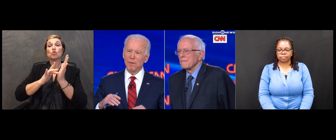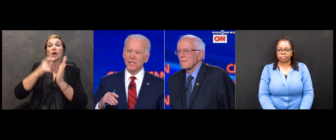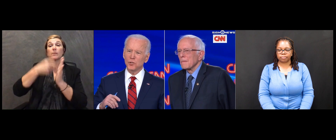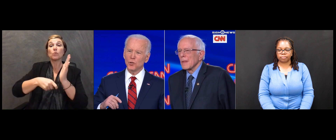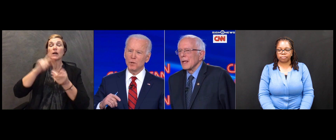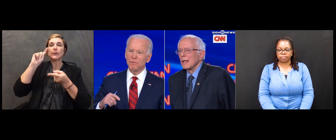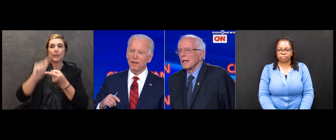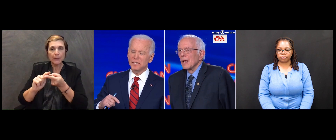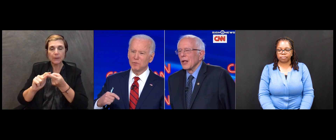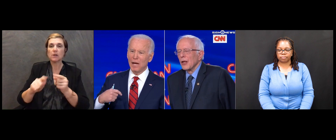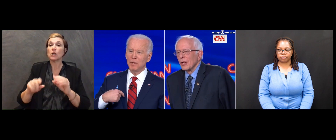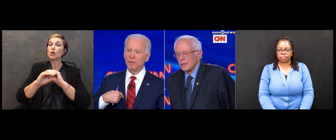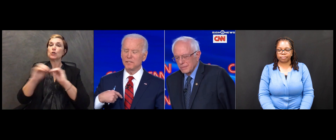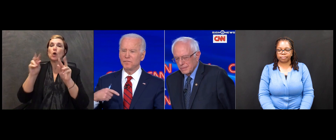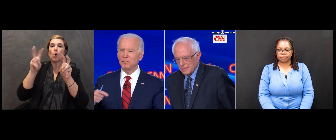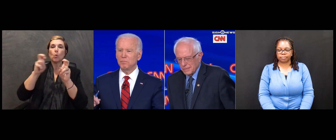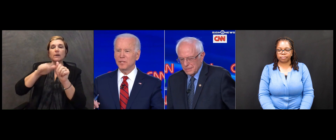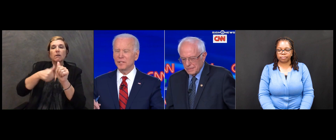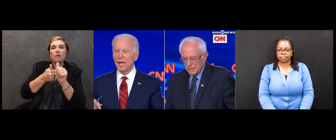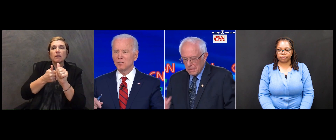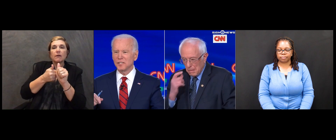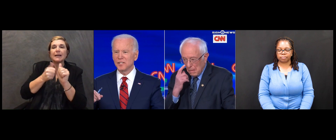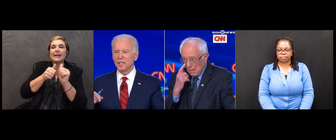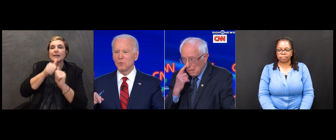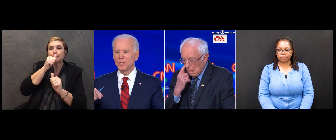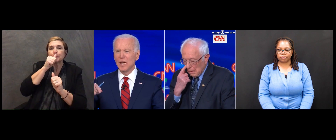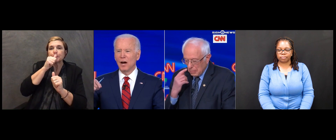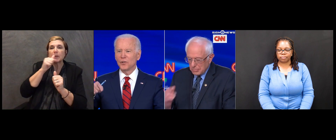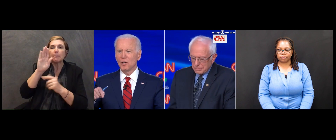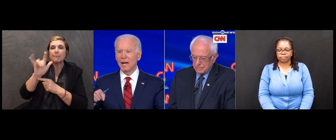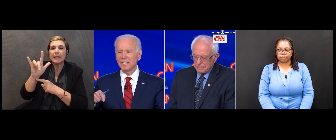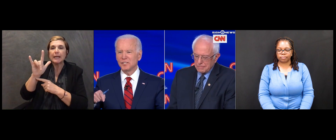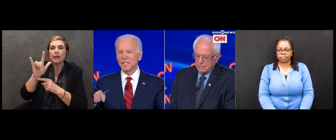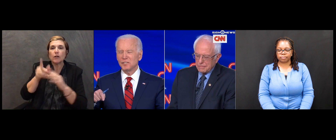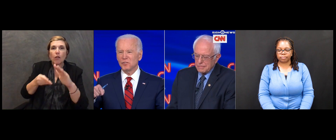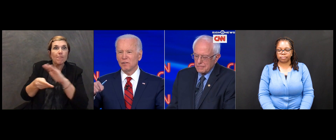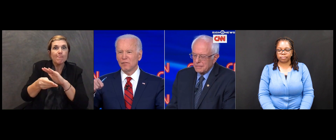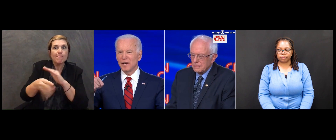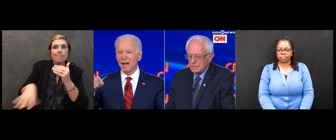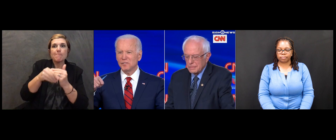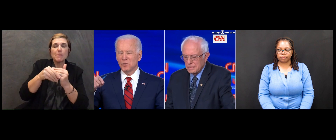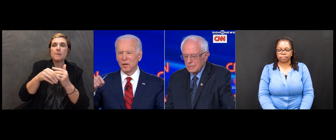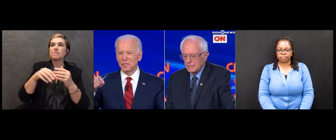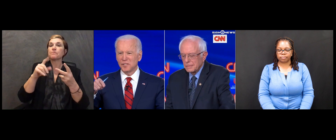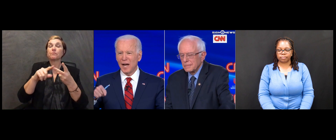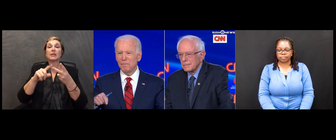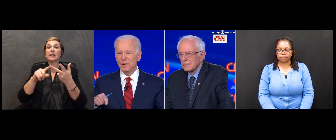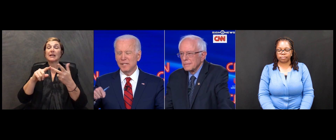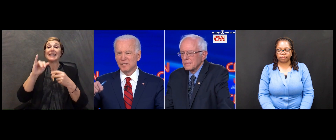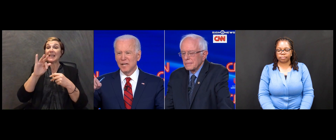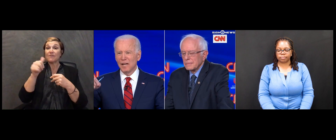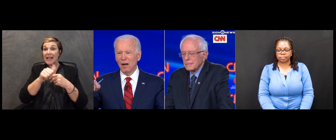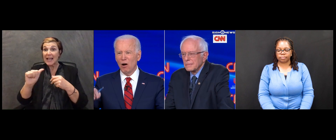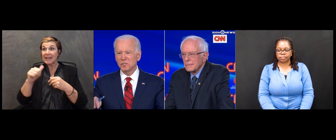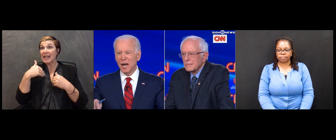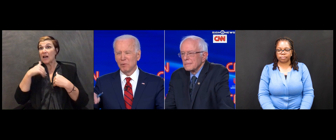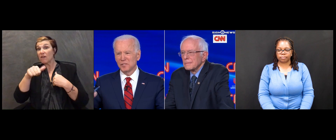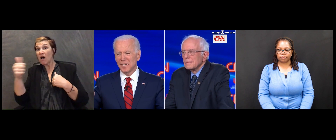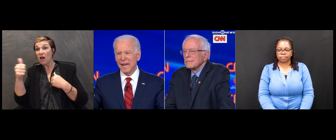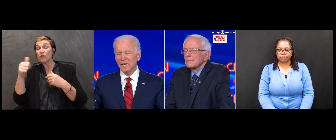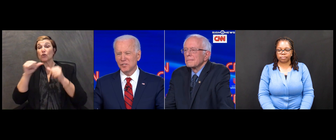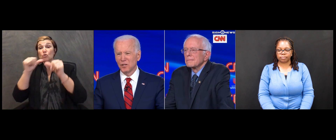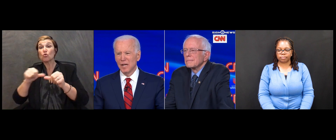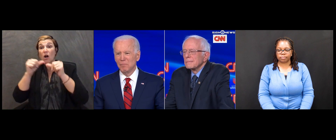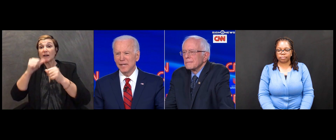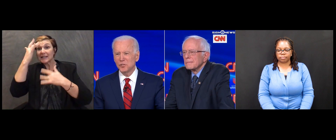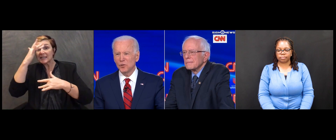bills, make sure that we invest what I want to invest $50 billion in dealing with underlying diseases that are of great consequence, diabetes, Alzheimer's,